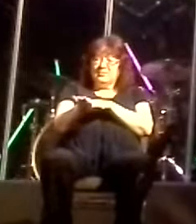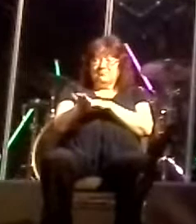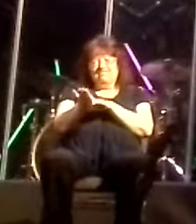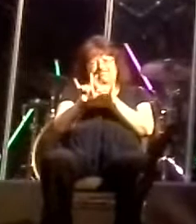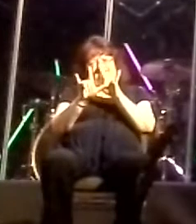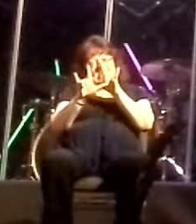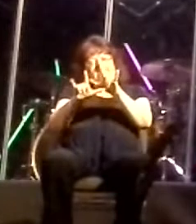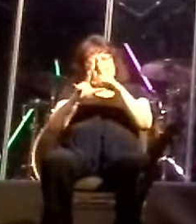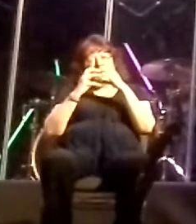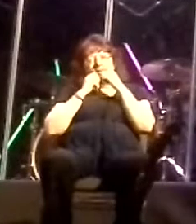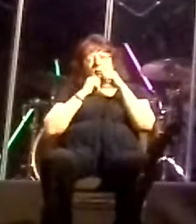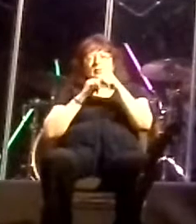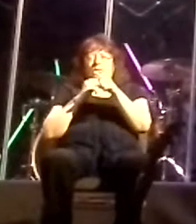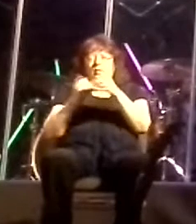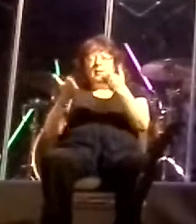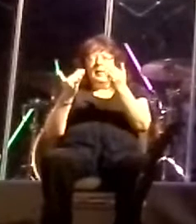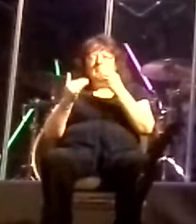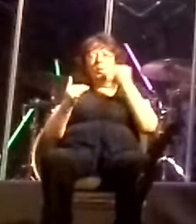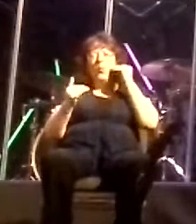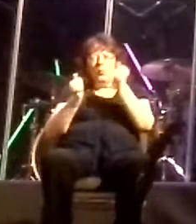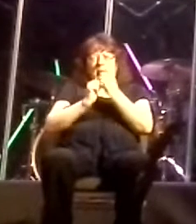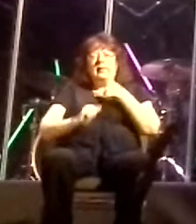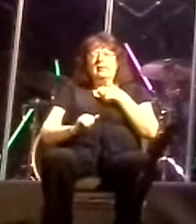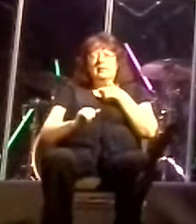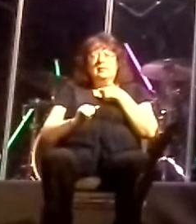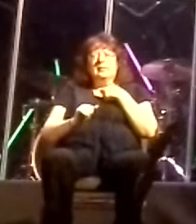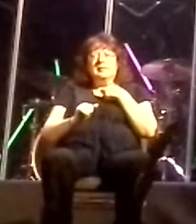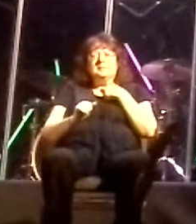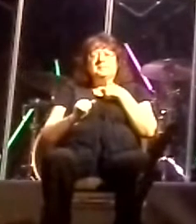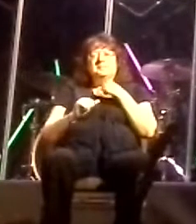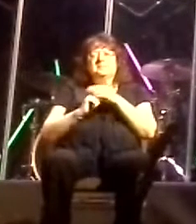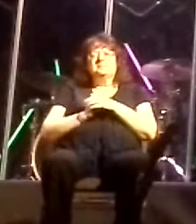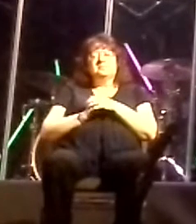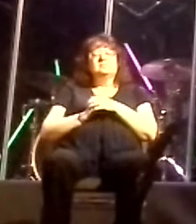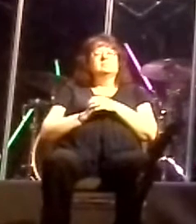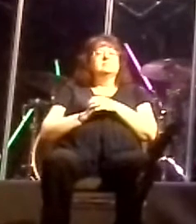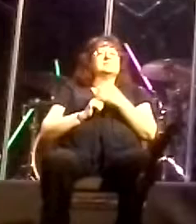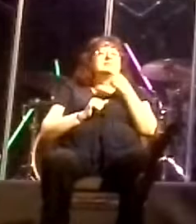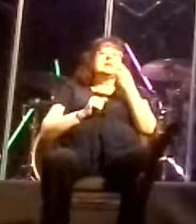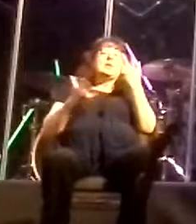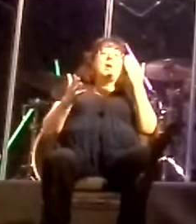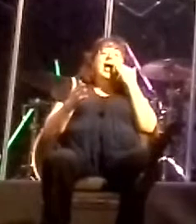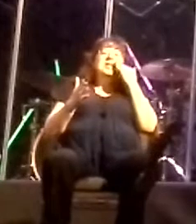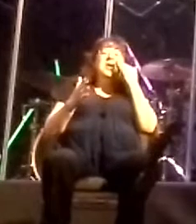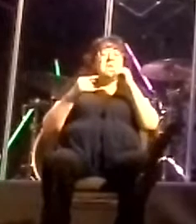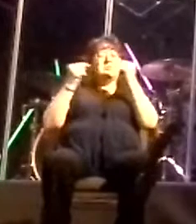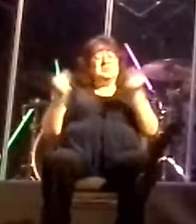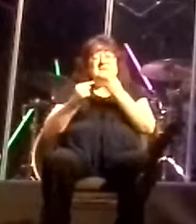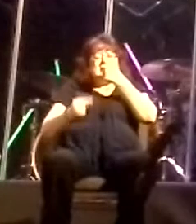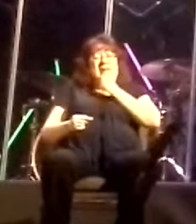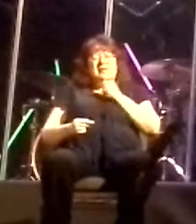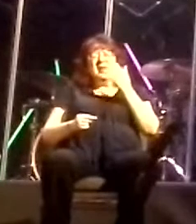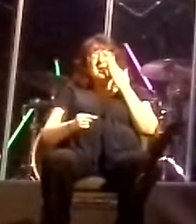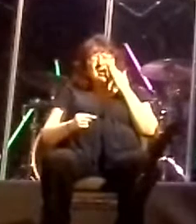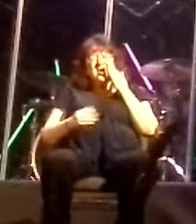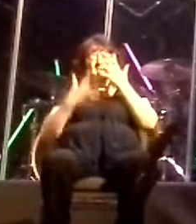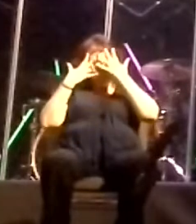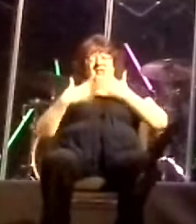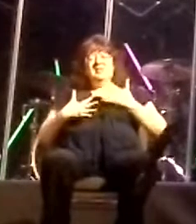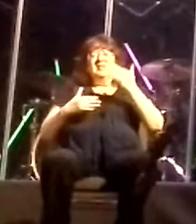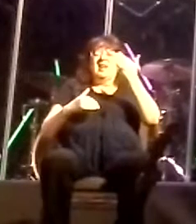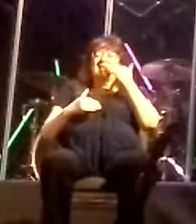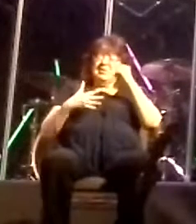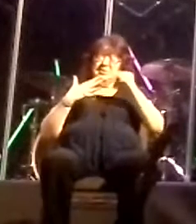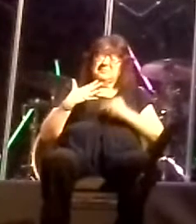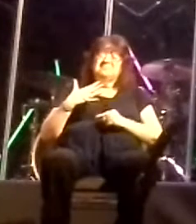love you. Won't you come home to me?" Lord, he's saying to you, I know that you've hurt. I know you have discouragement. I